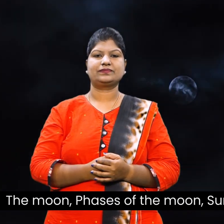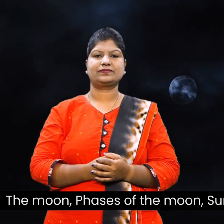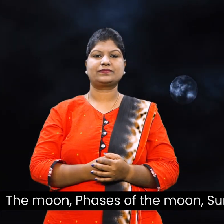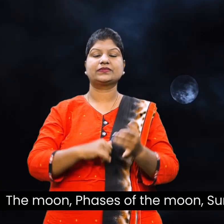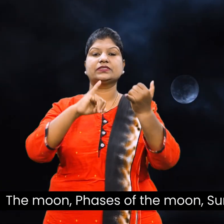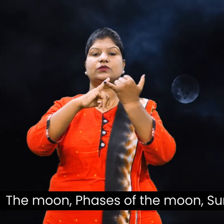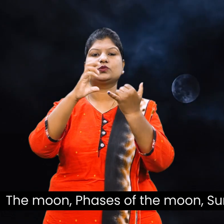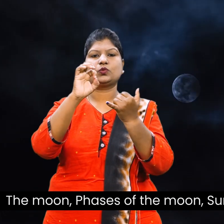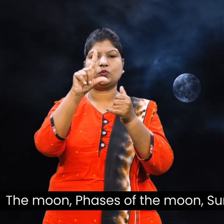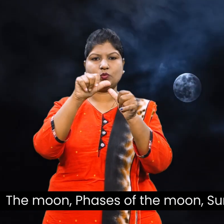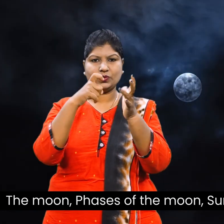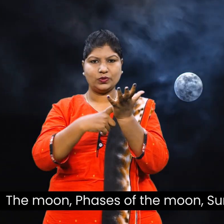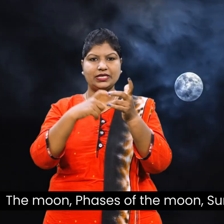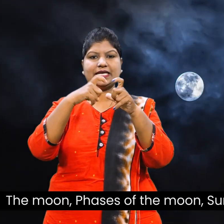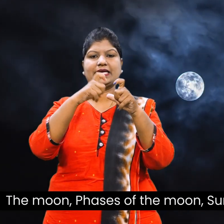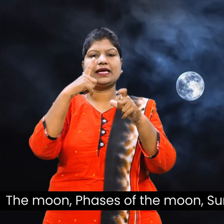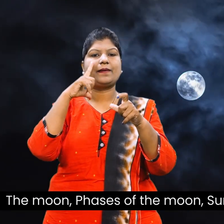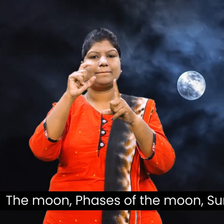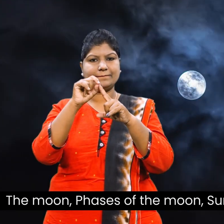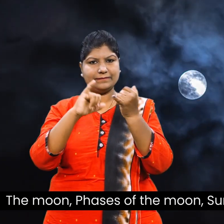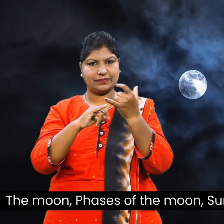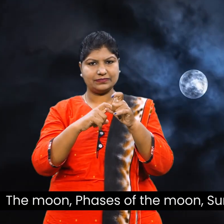solar eclipse,